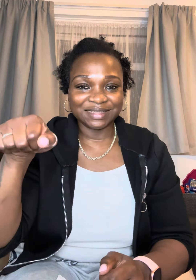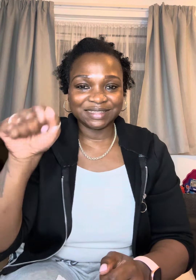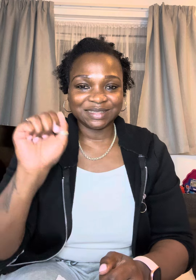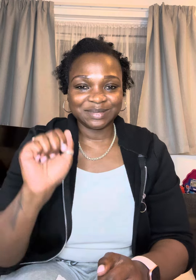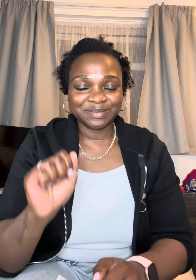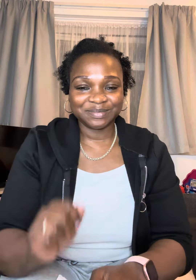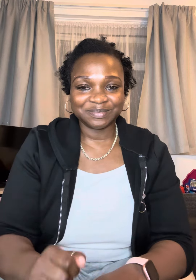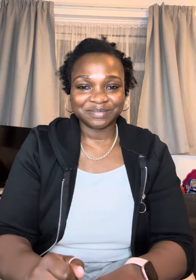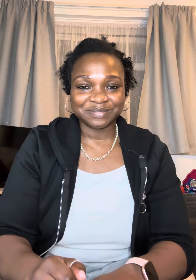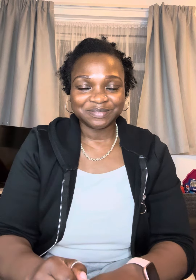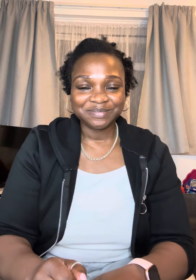yes,